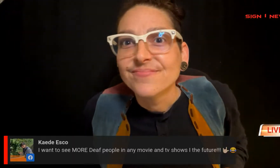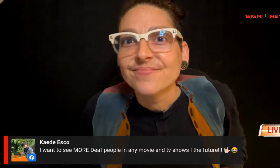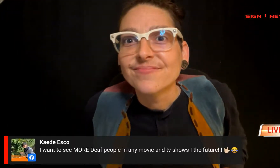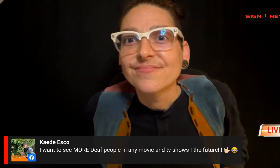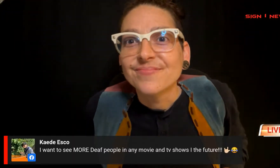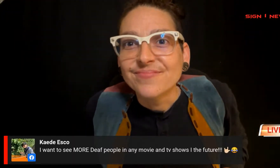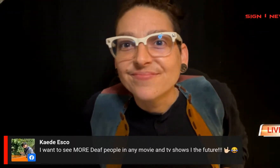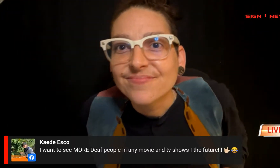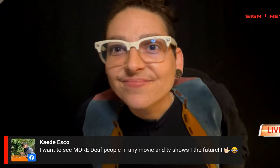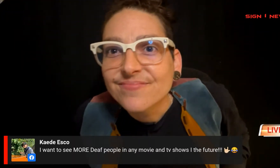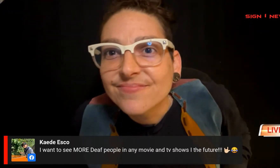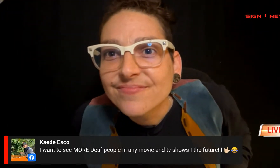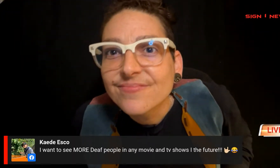All right.